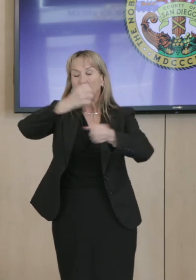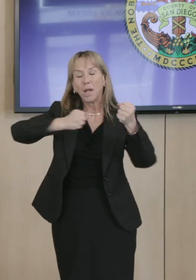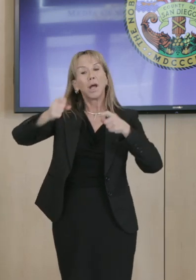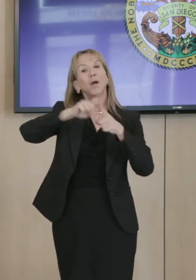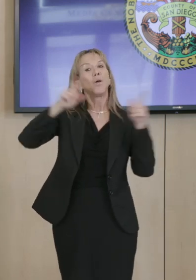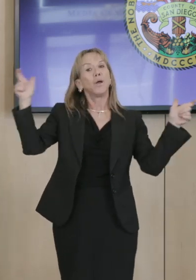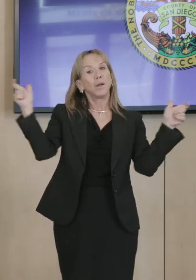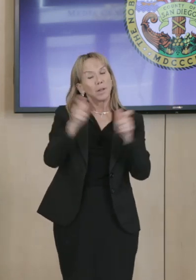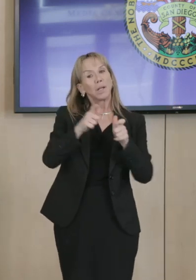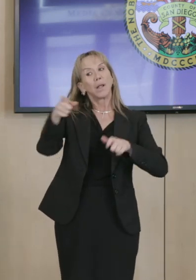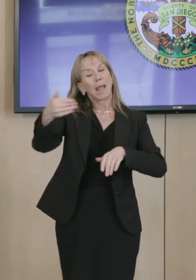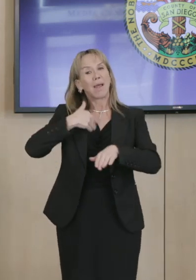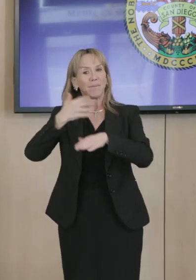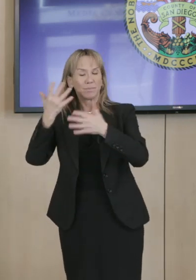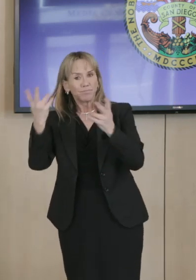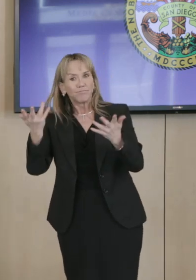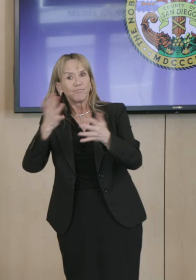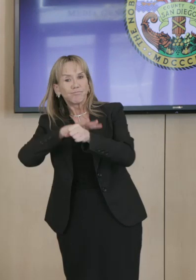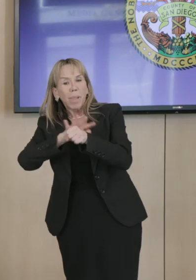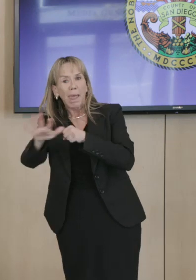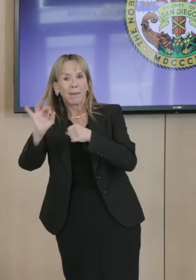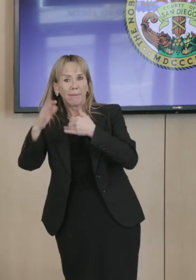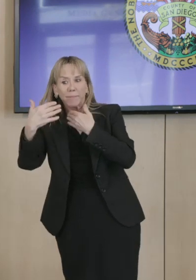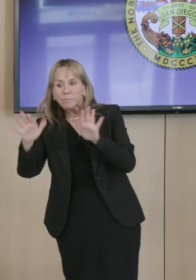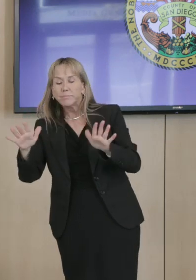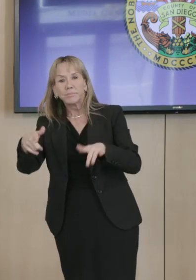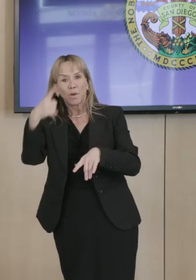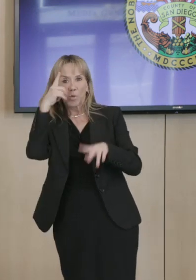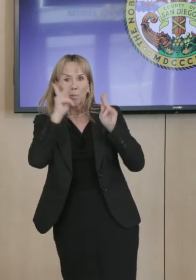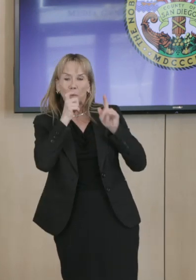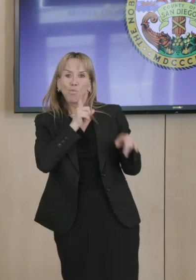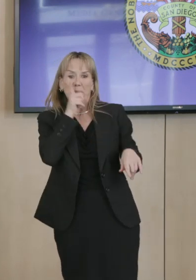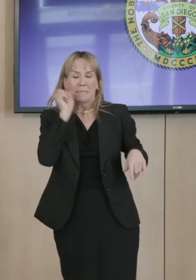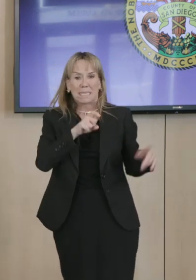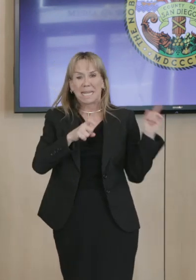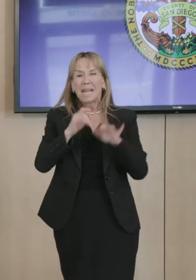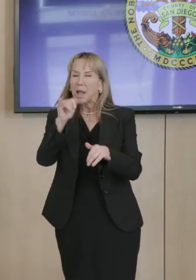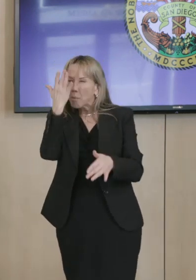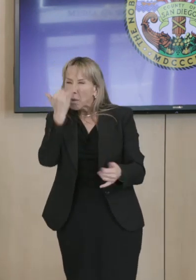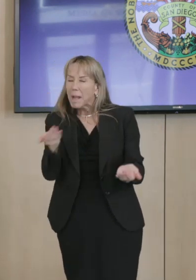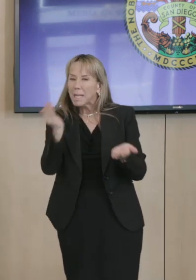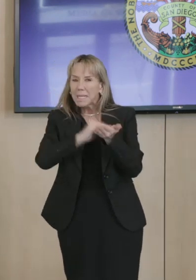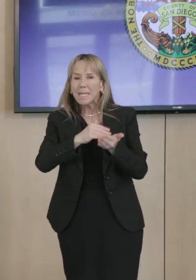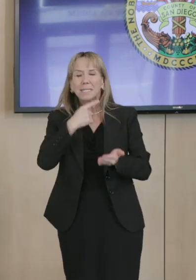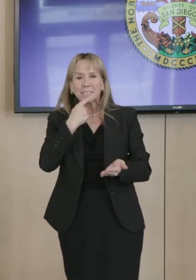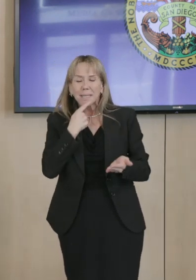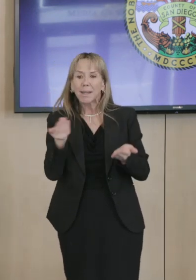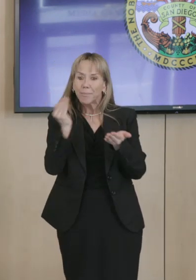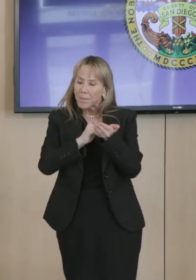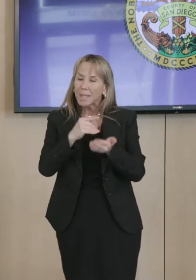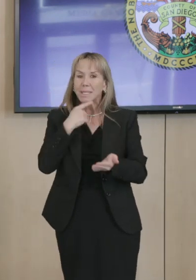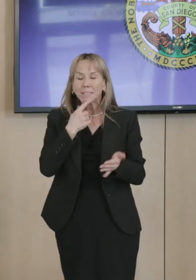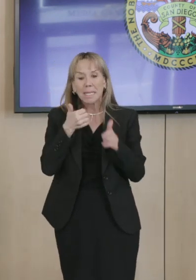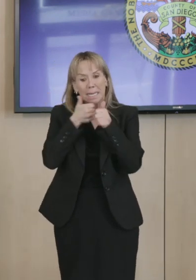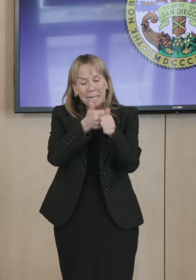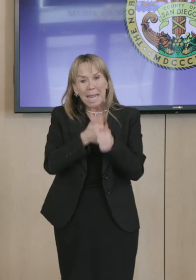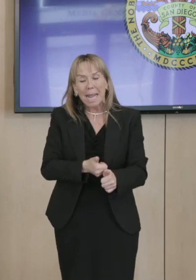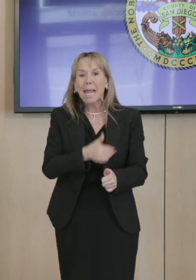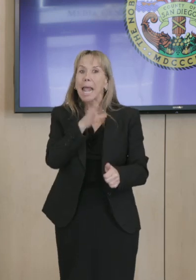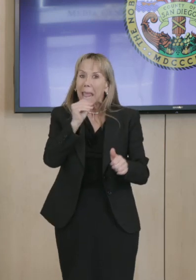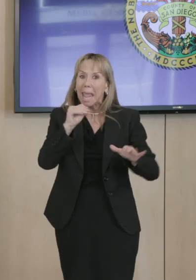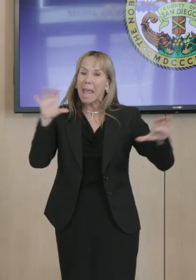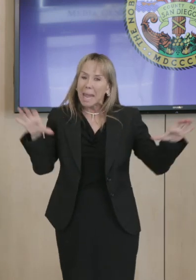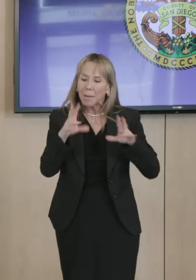lower the demand on the healthcare capacity, which is why we're reiterating our calls for folks to not only adhere, but enhance and do